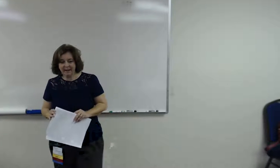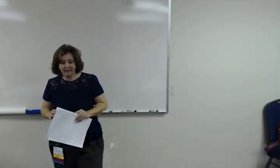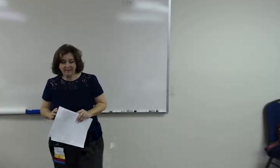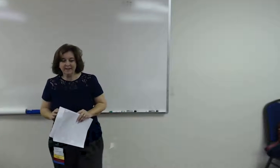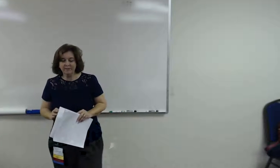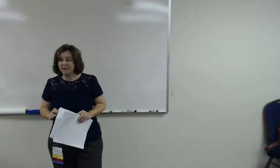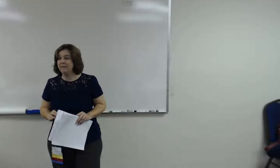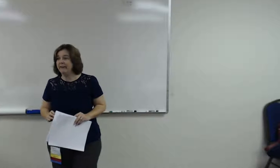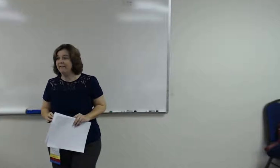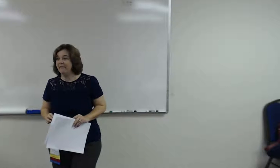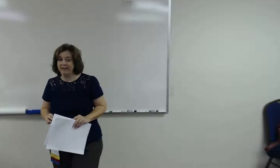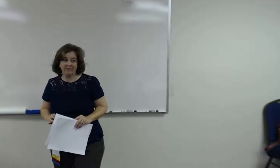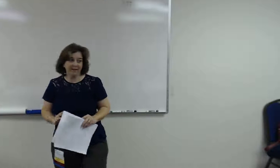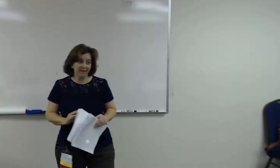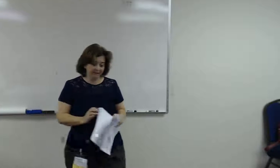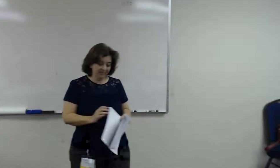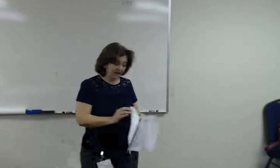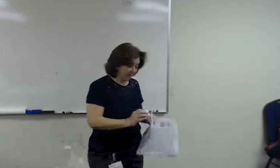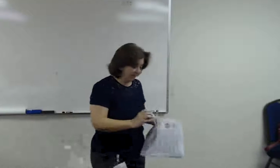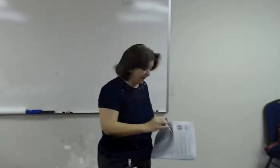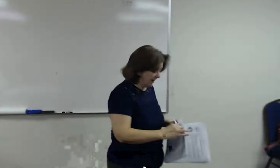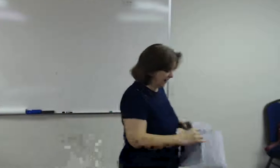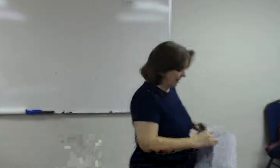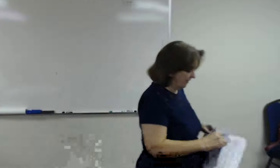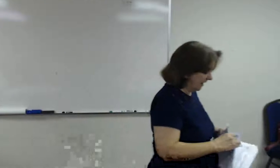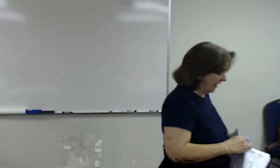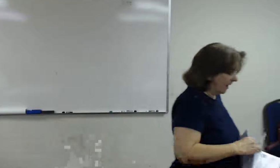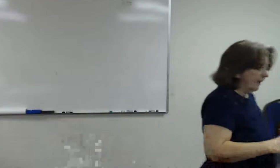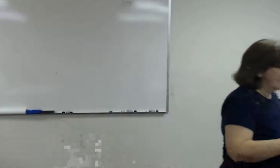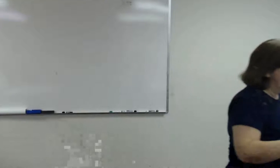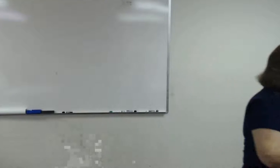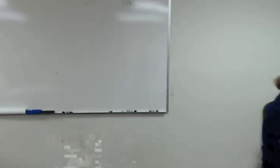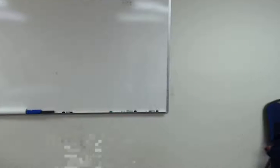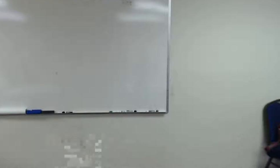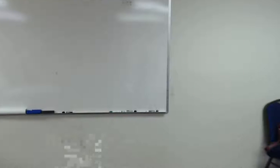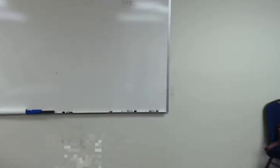I've been interpreting a very, very long time. That said,